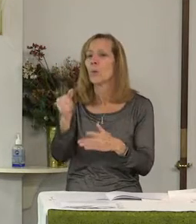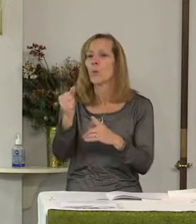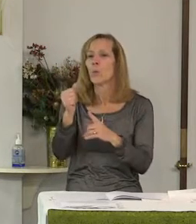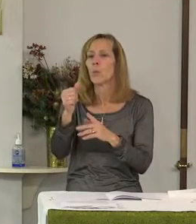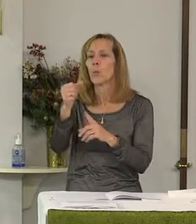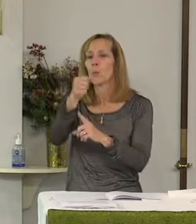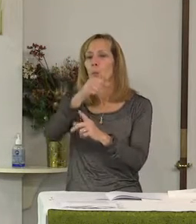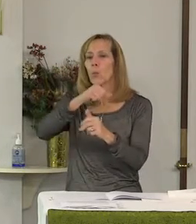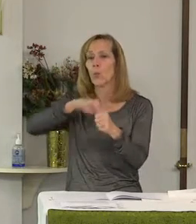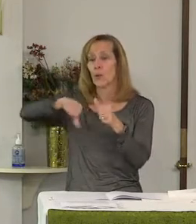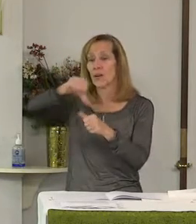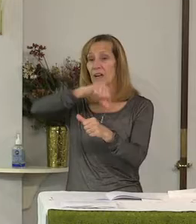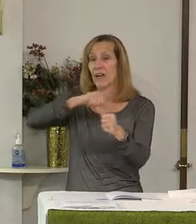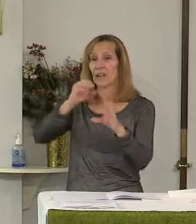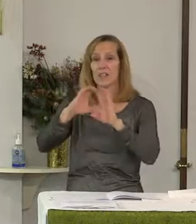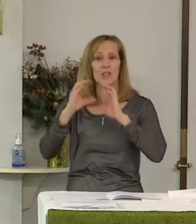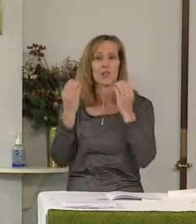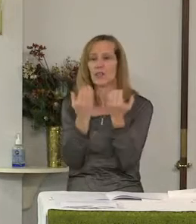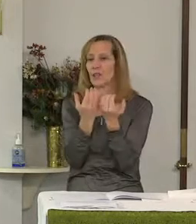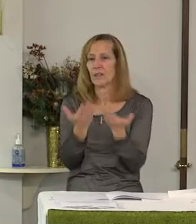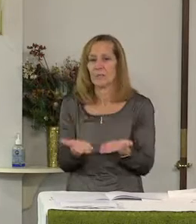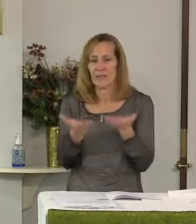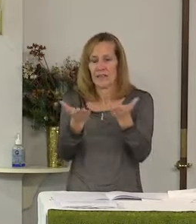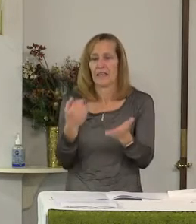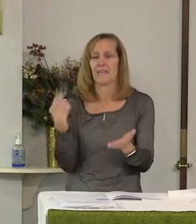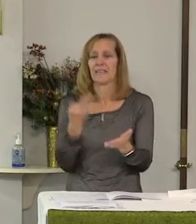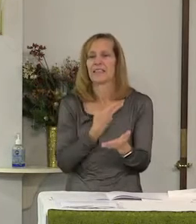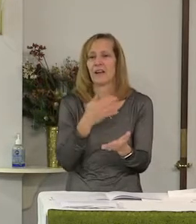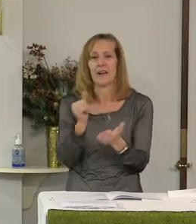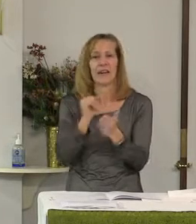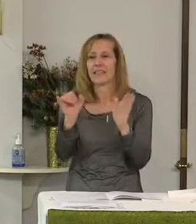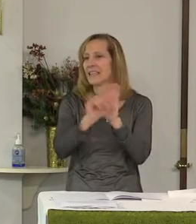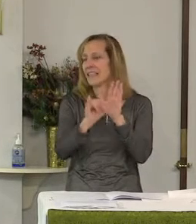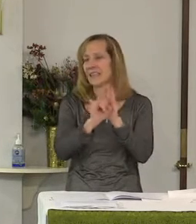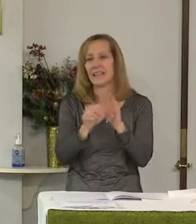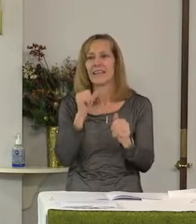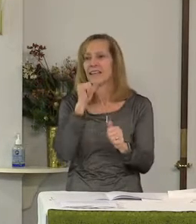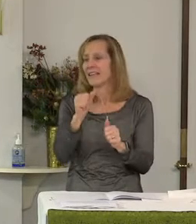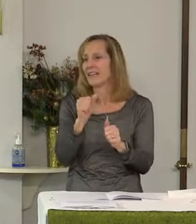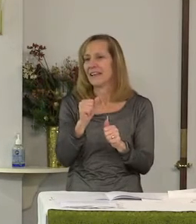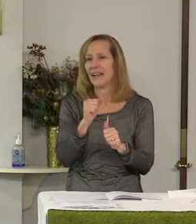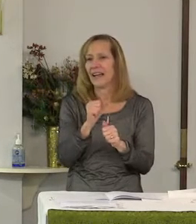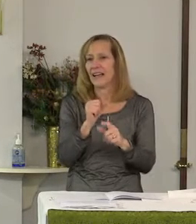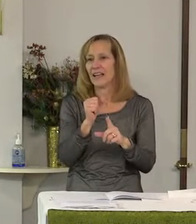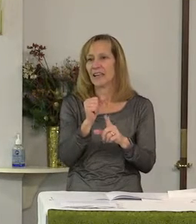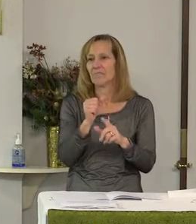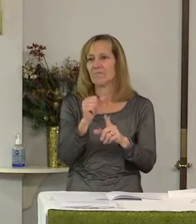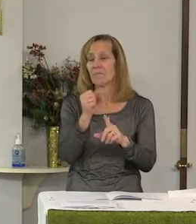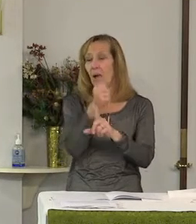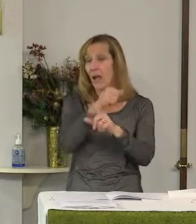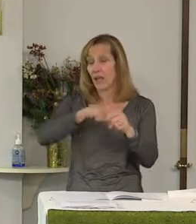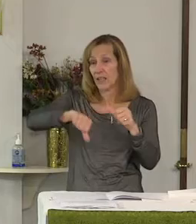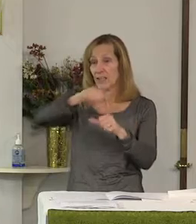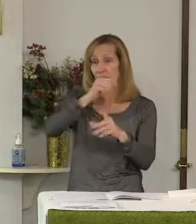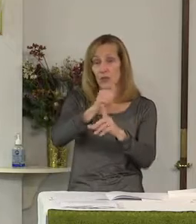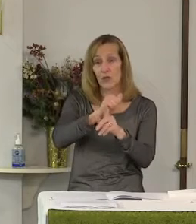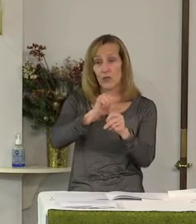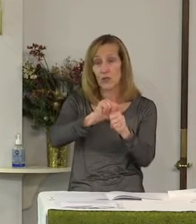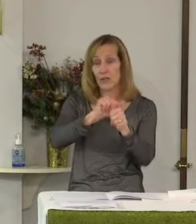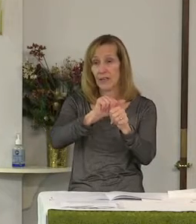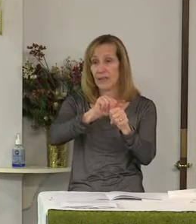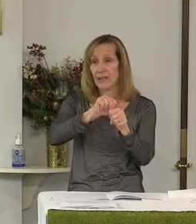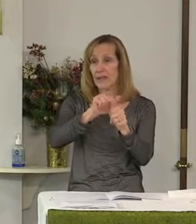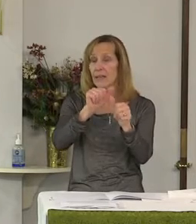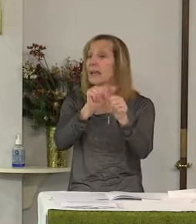social club that gives us identity. We are not a social service agency, though we do support the work of many